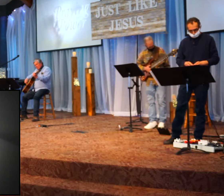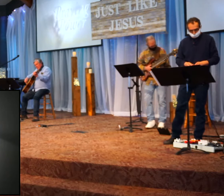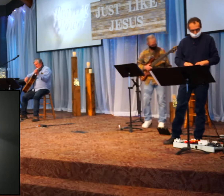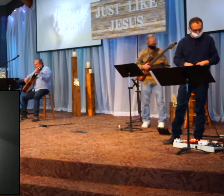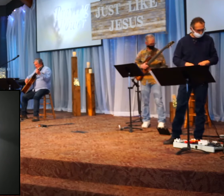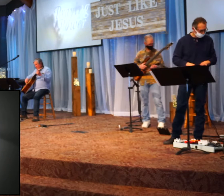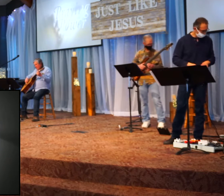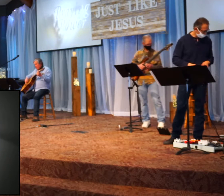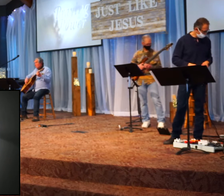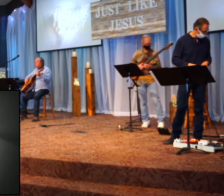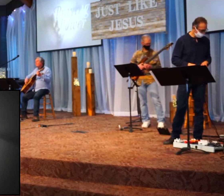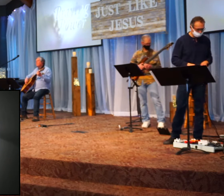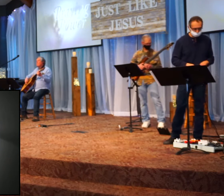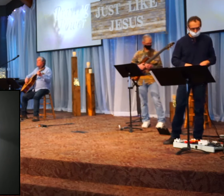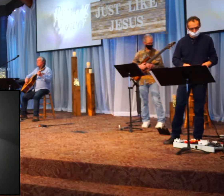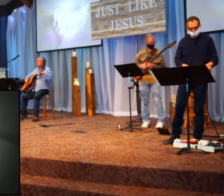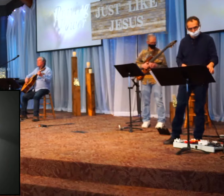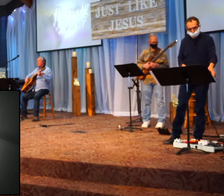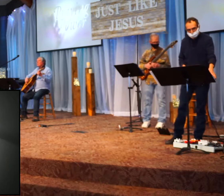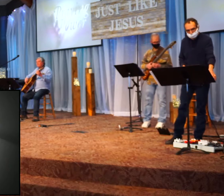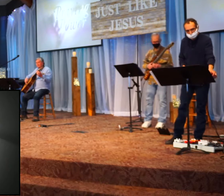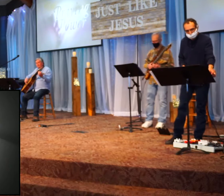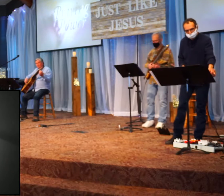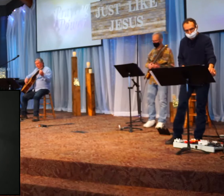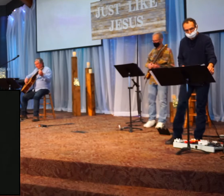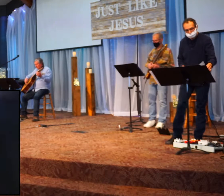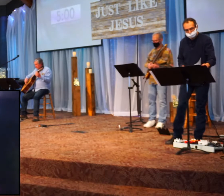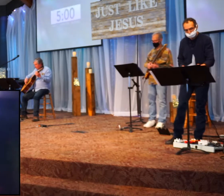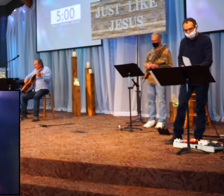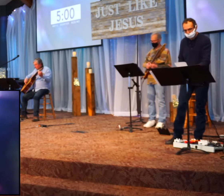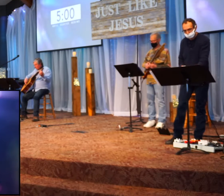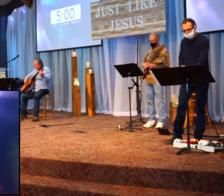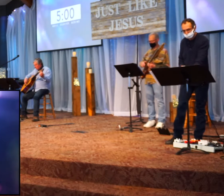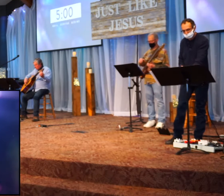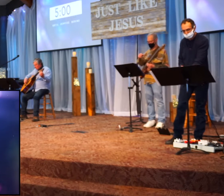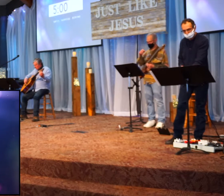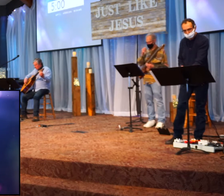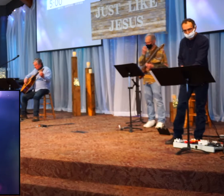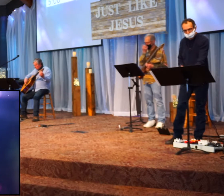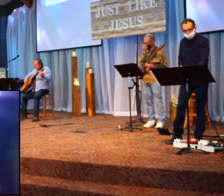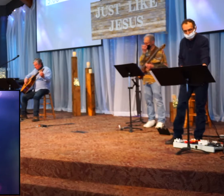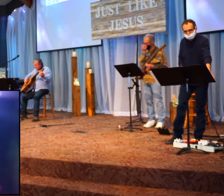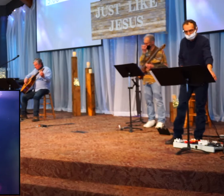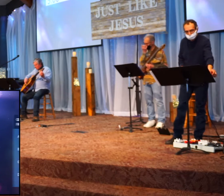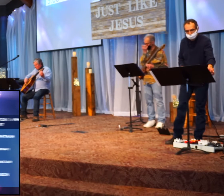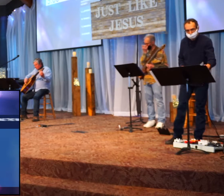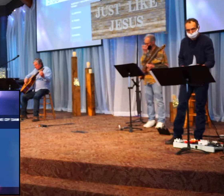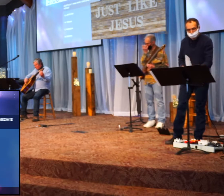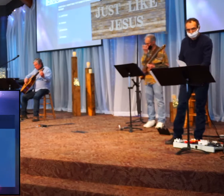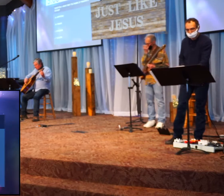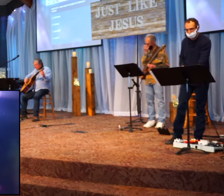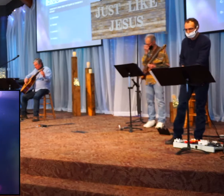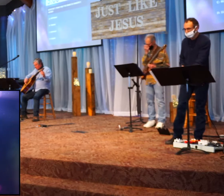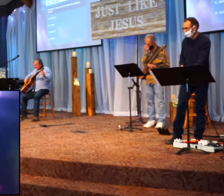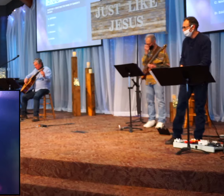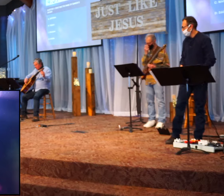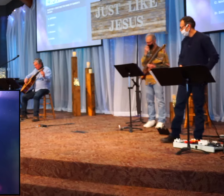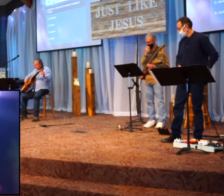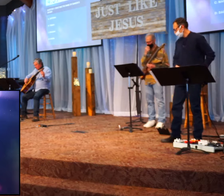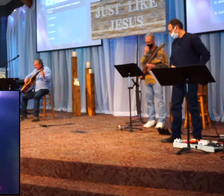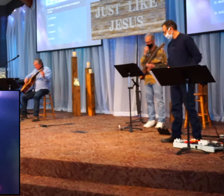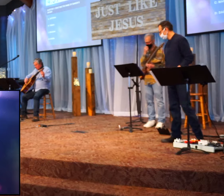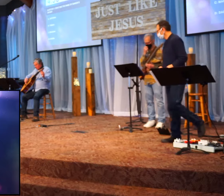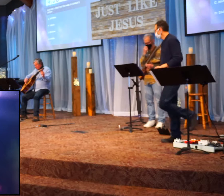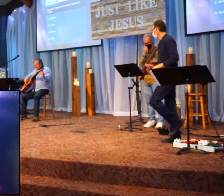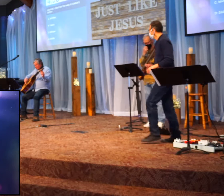I won't move, won't make a sound. Don't wanna miss a single vow when you